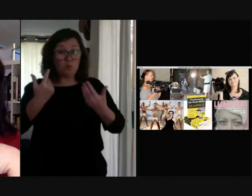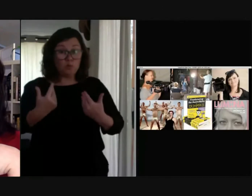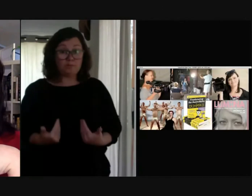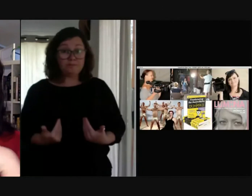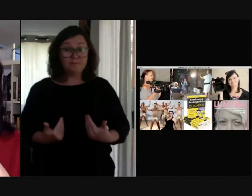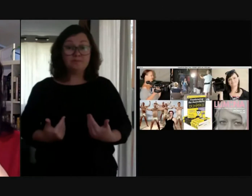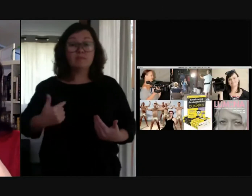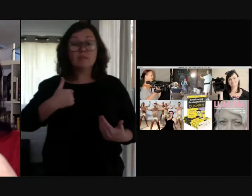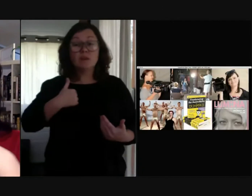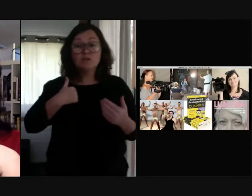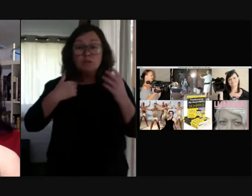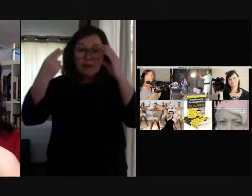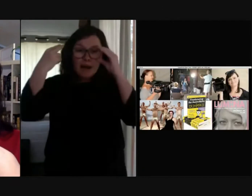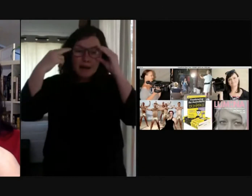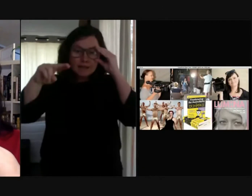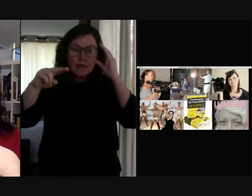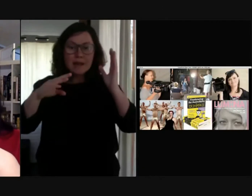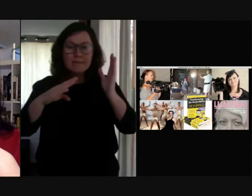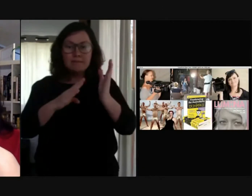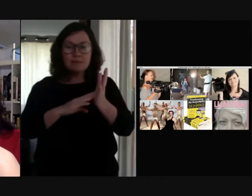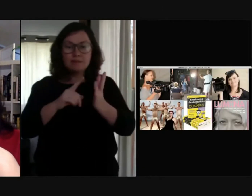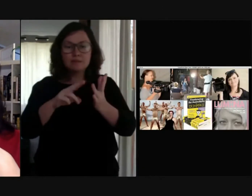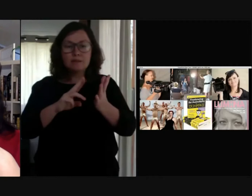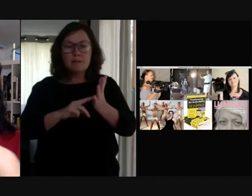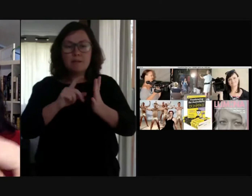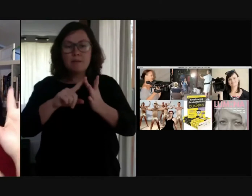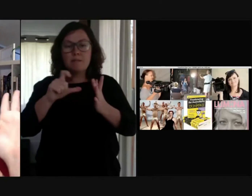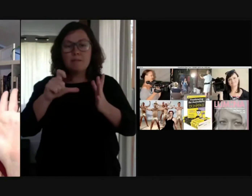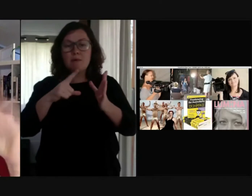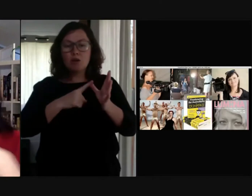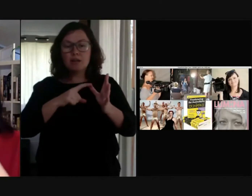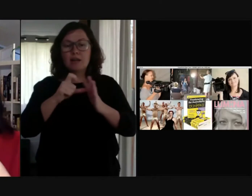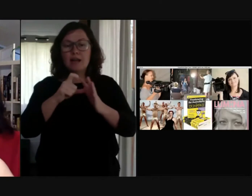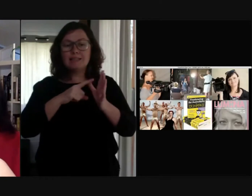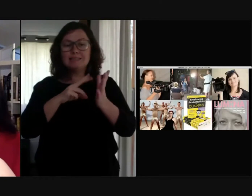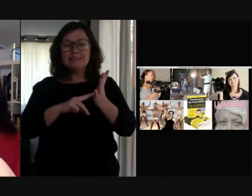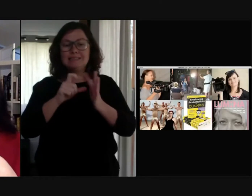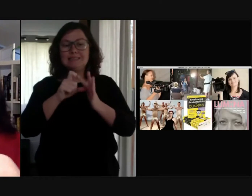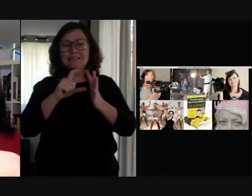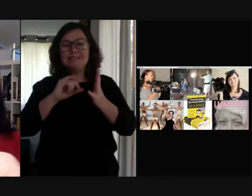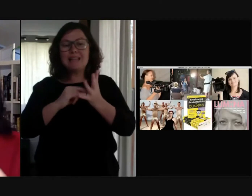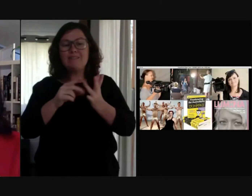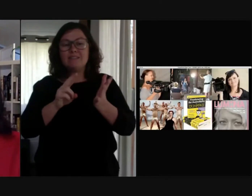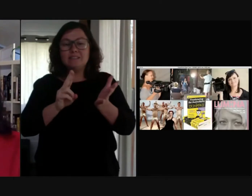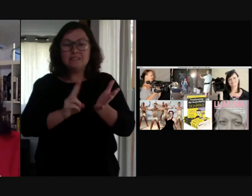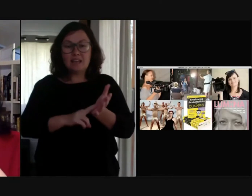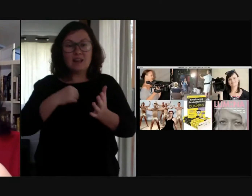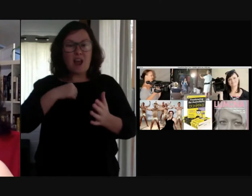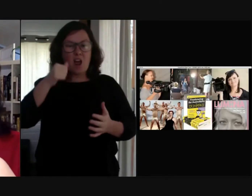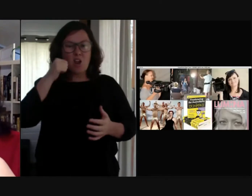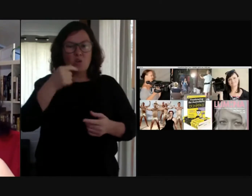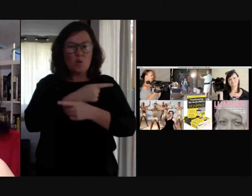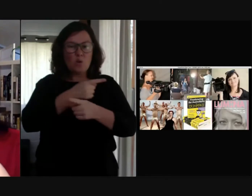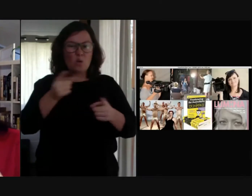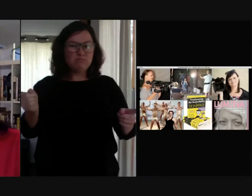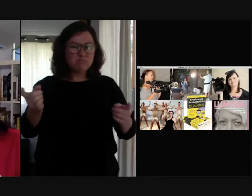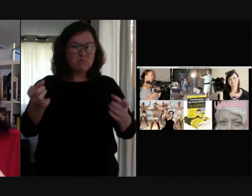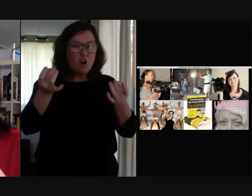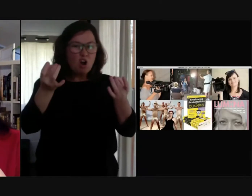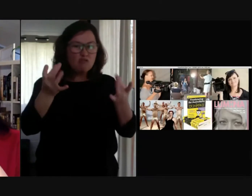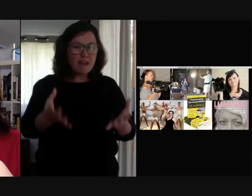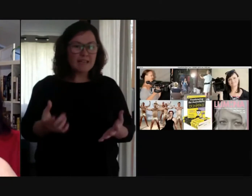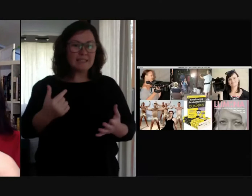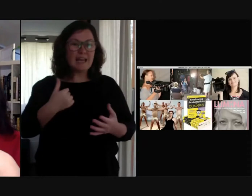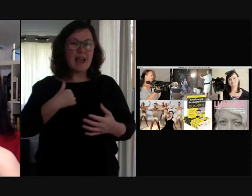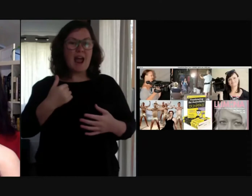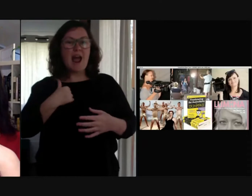My name is Monica Davidson, and I do know quite a lot of you already. Hello. I am a screen practitioner, and I have been